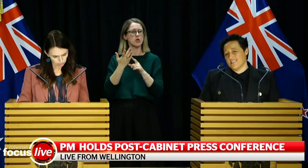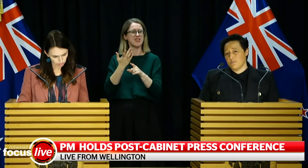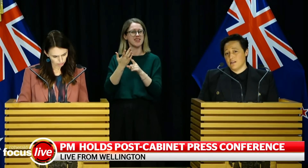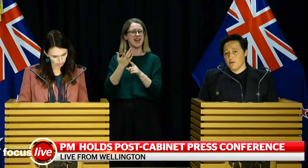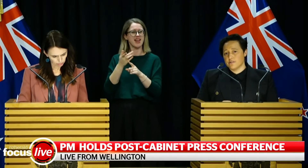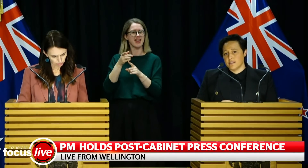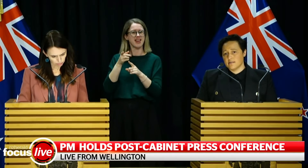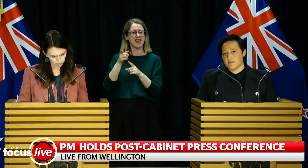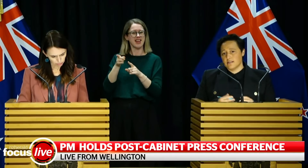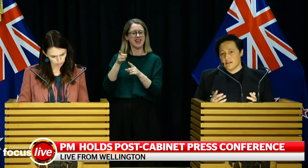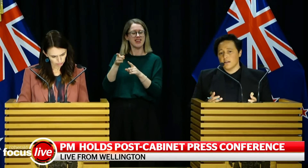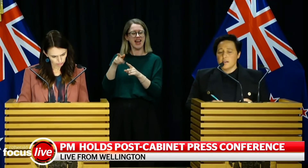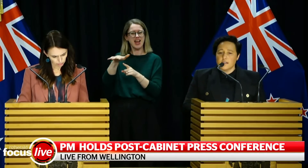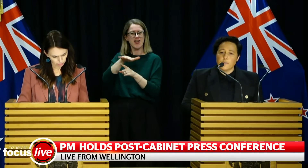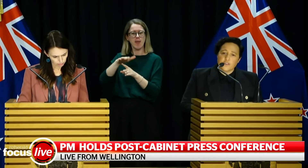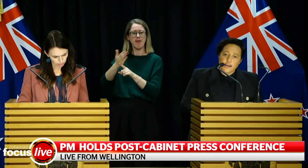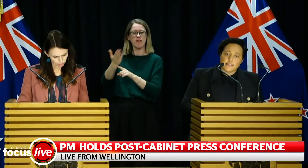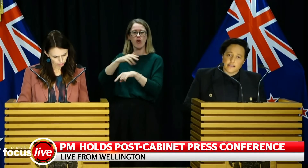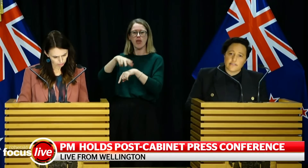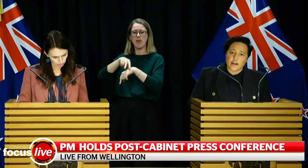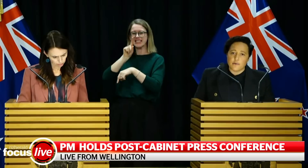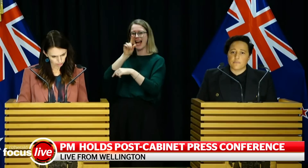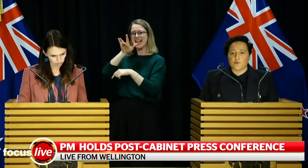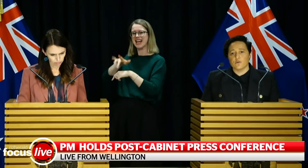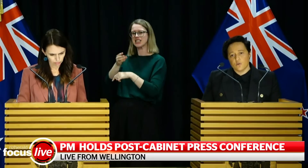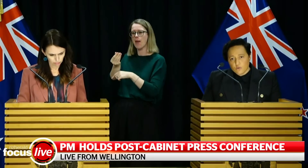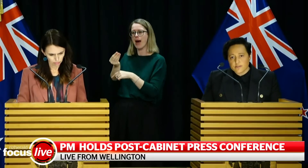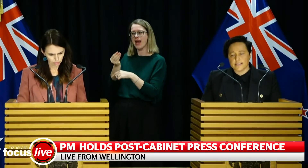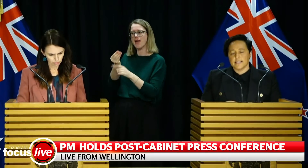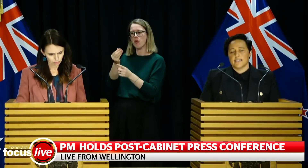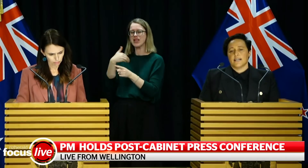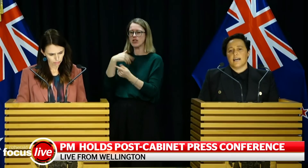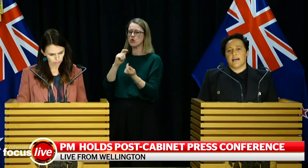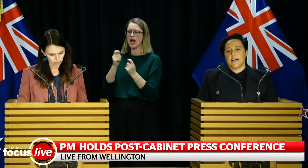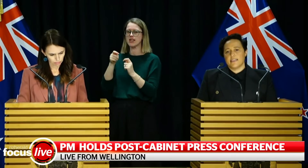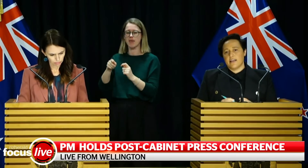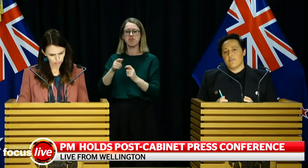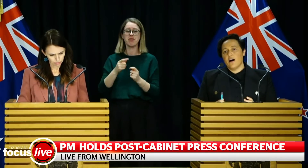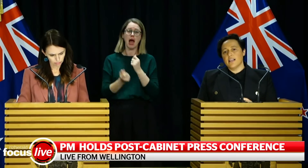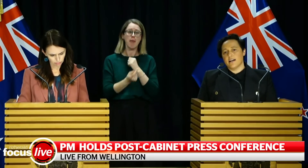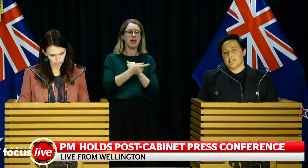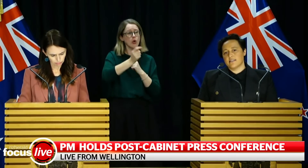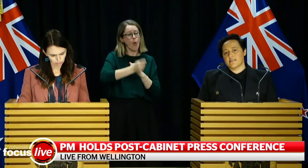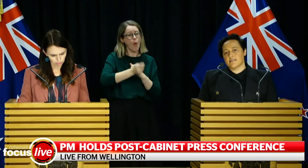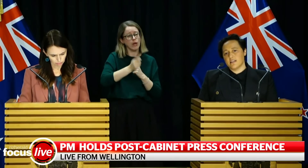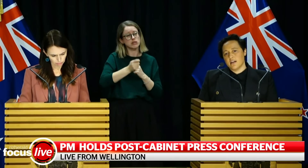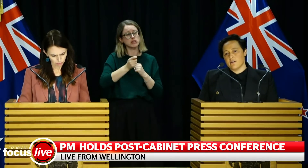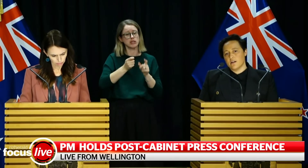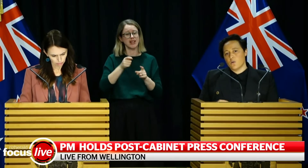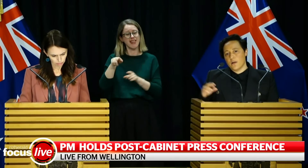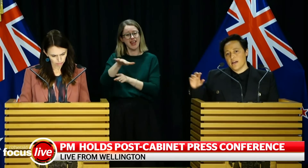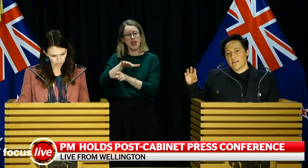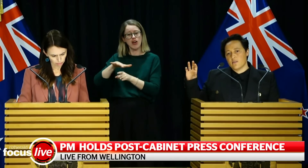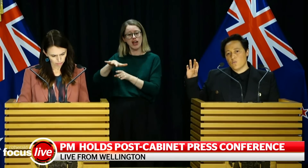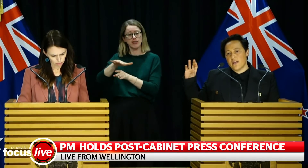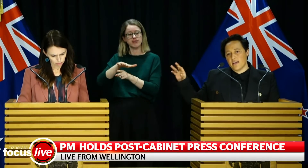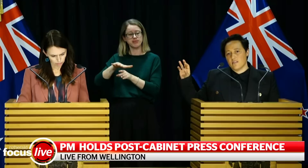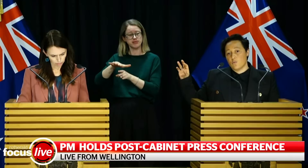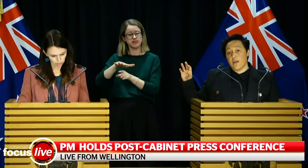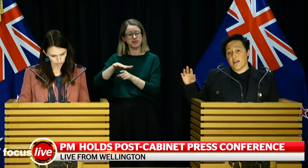that needs to be closed here. So there's a number of cases that have come up through the courts that have highlighted this is an area